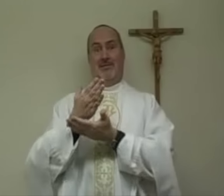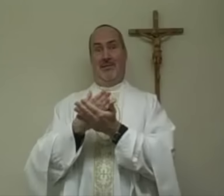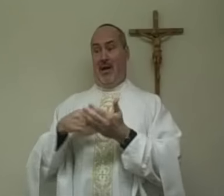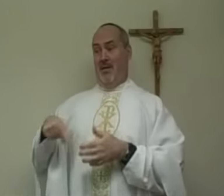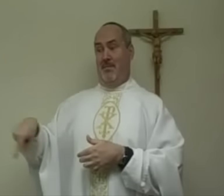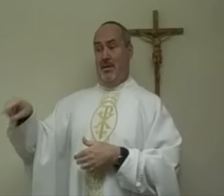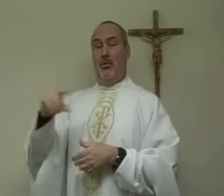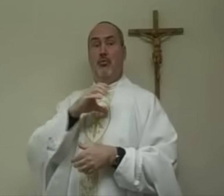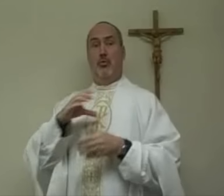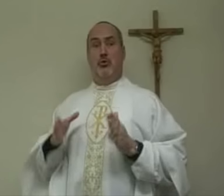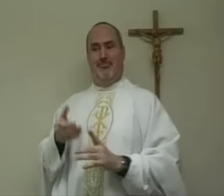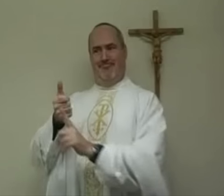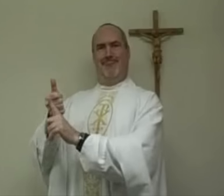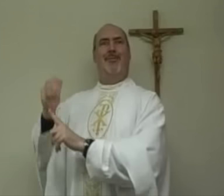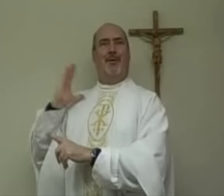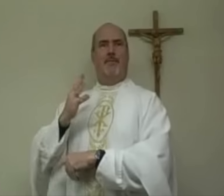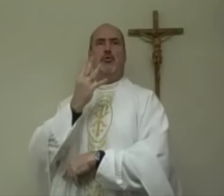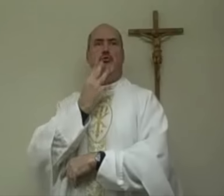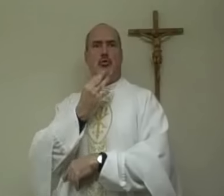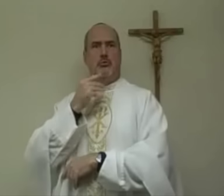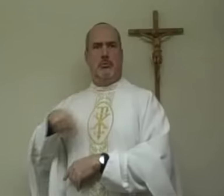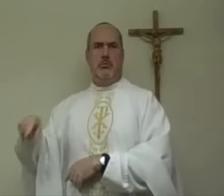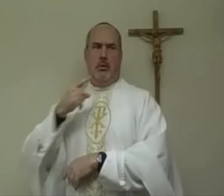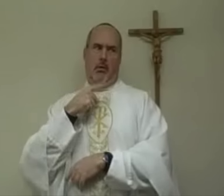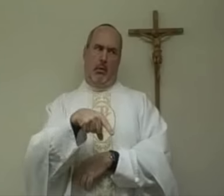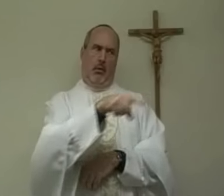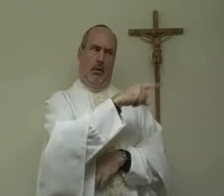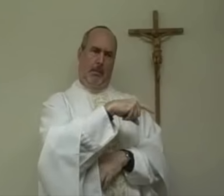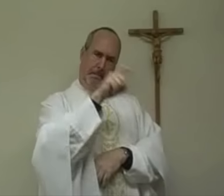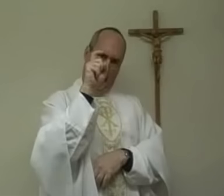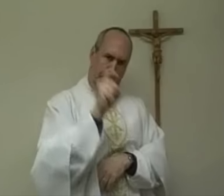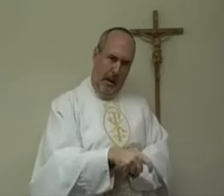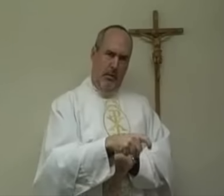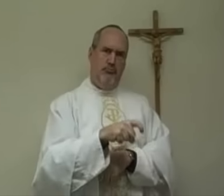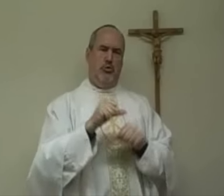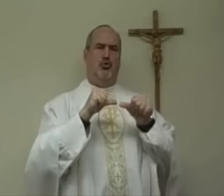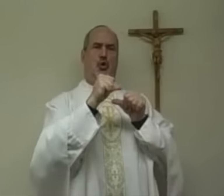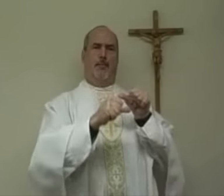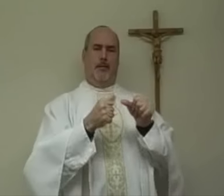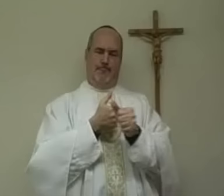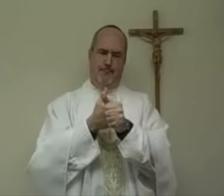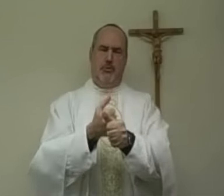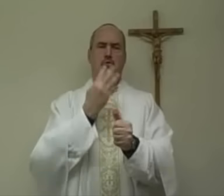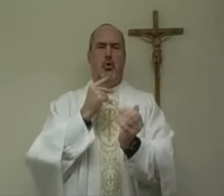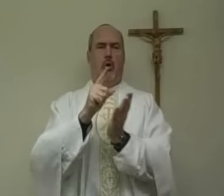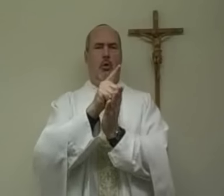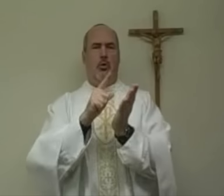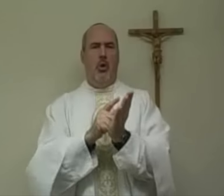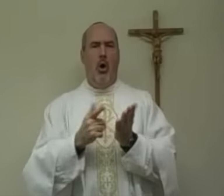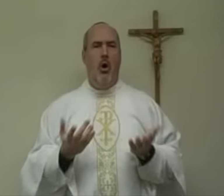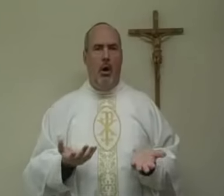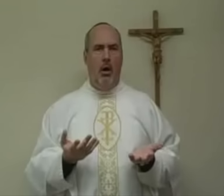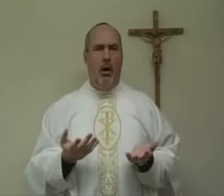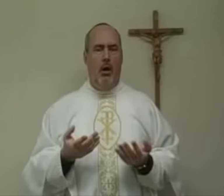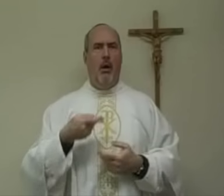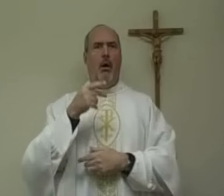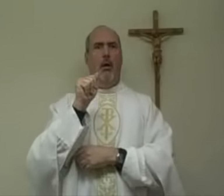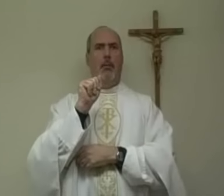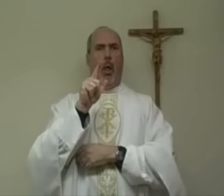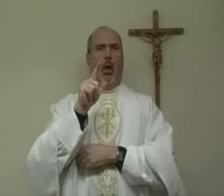were Gentiles. And some of the Christians who were former Jews thought that all of those Gentiles needed to be